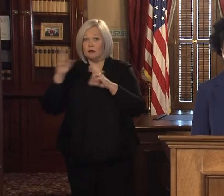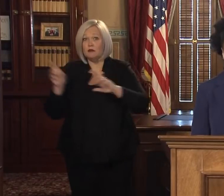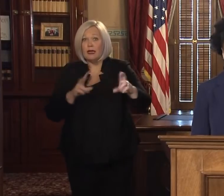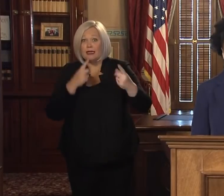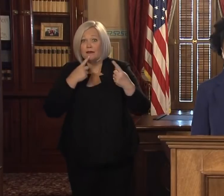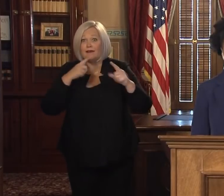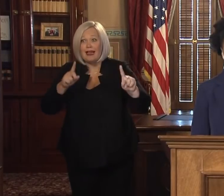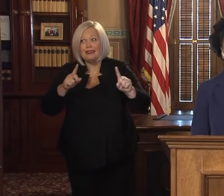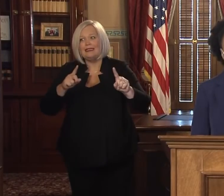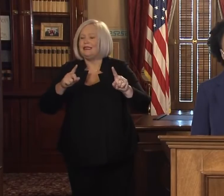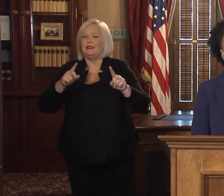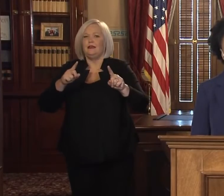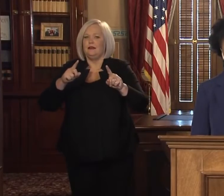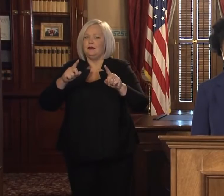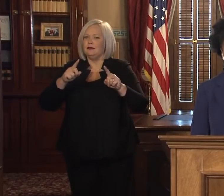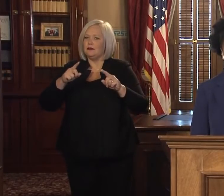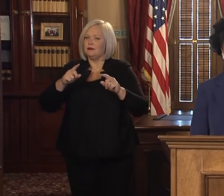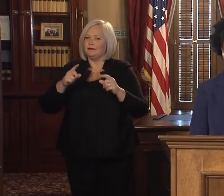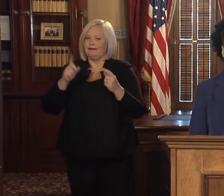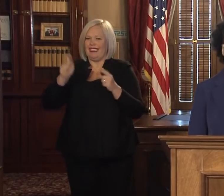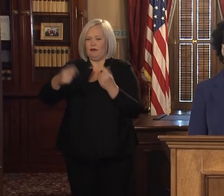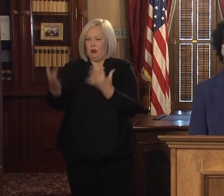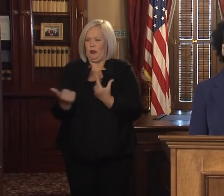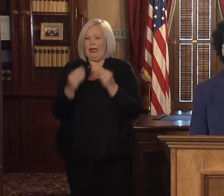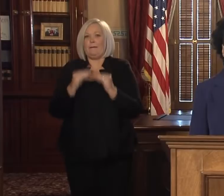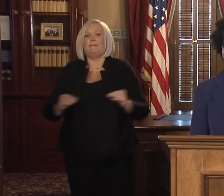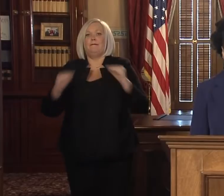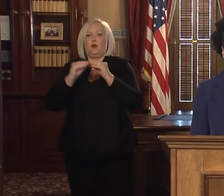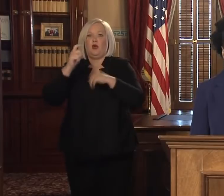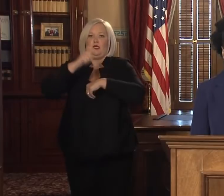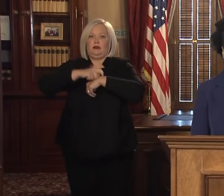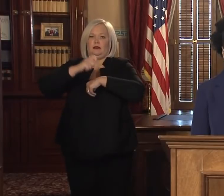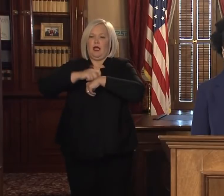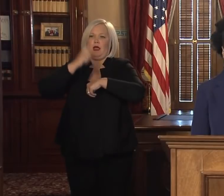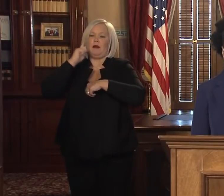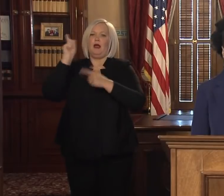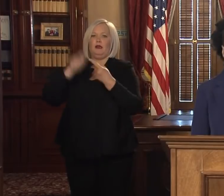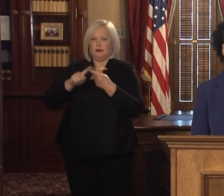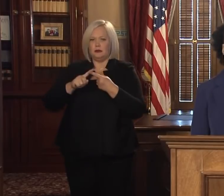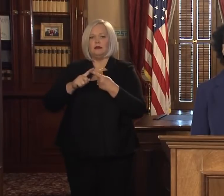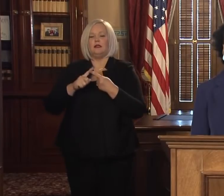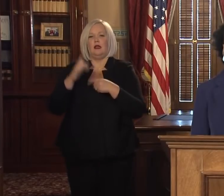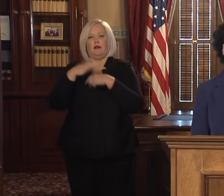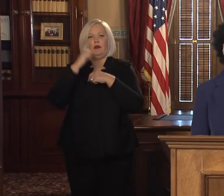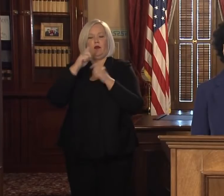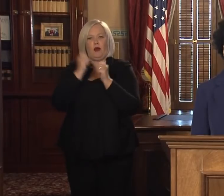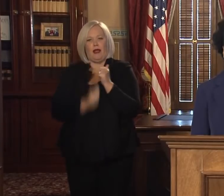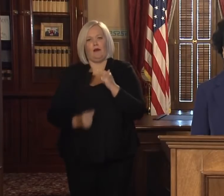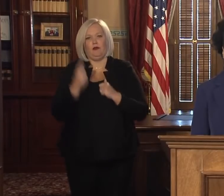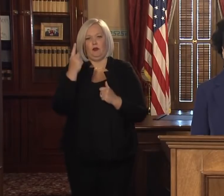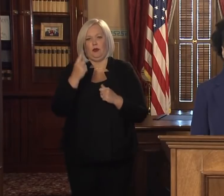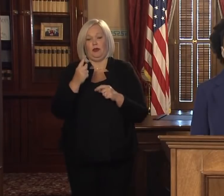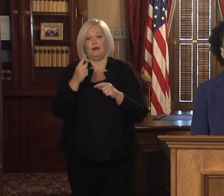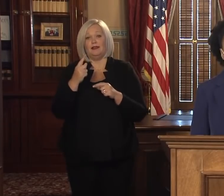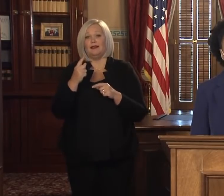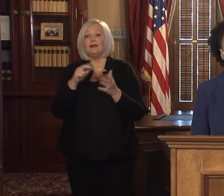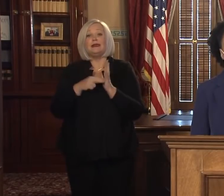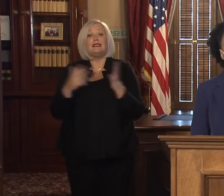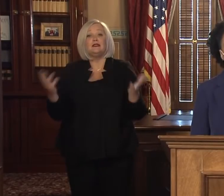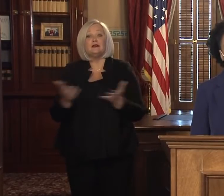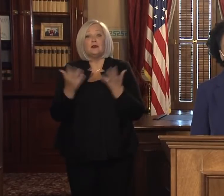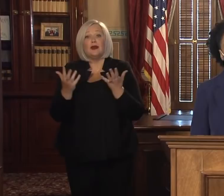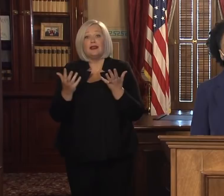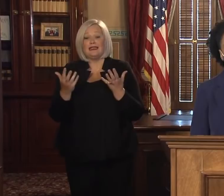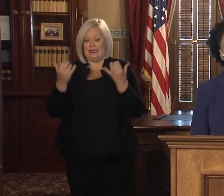the vaccine, such that it significantly decreases our infection rates across the country. That's why it's so important for everyone